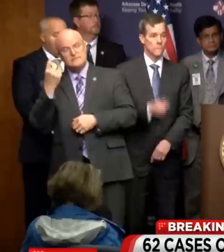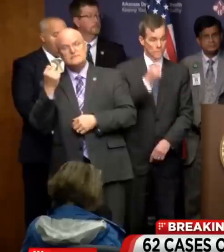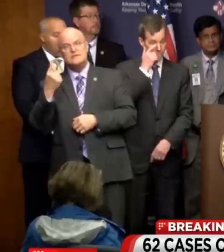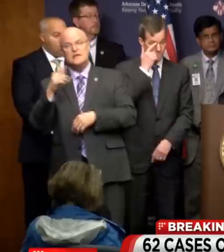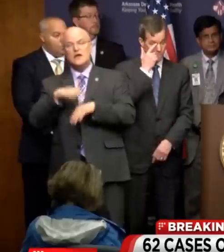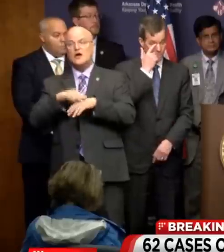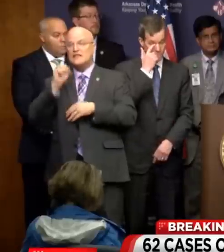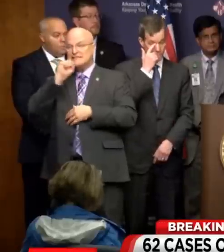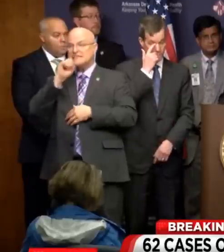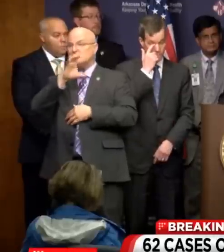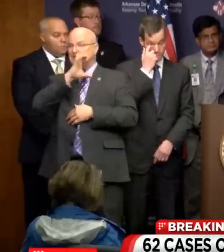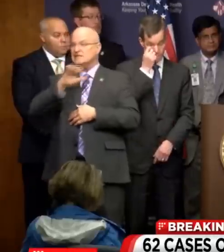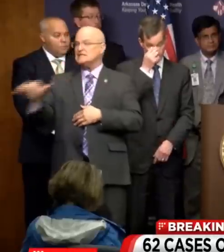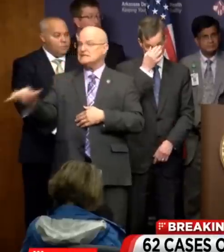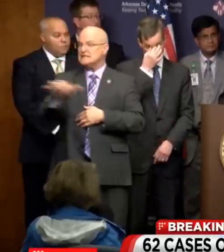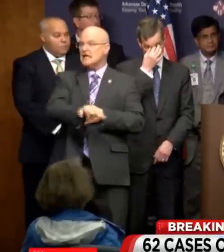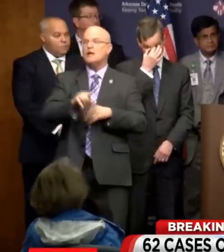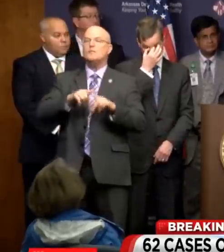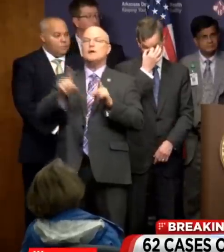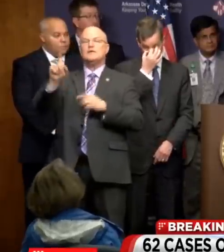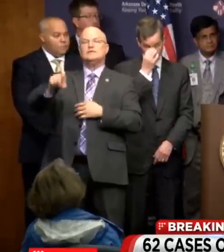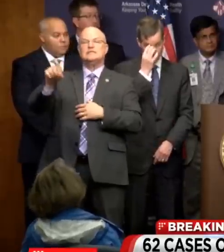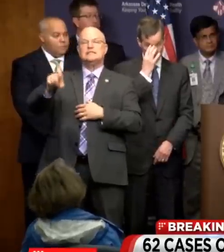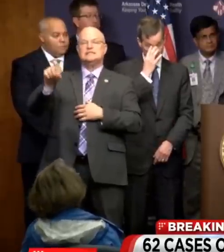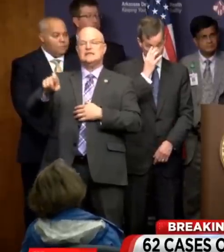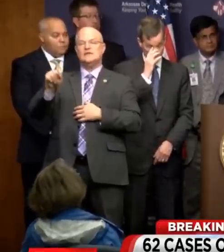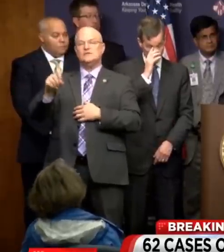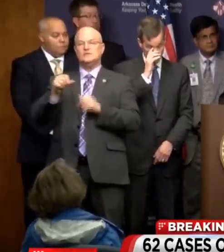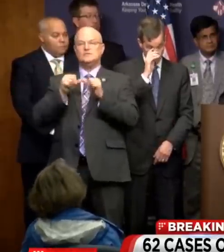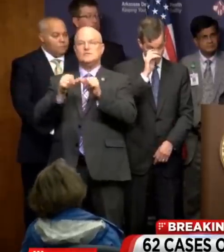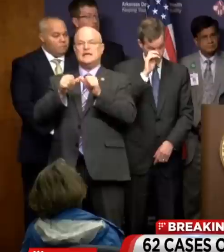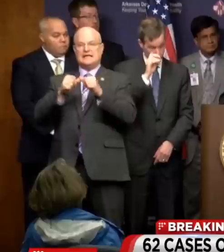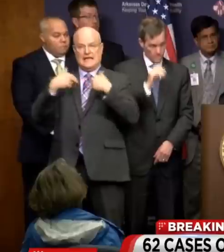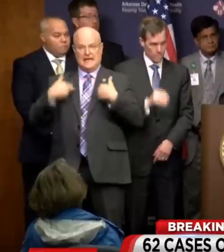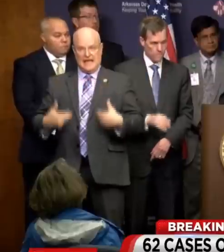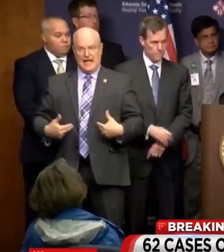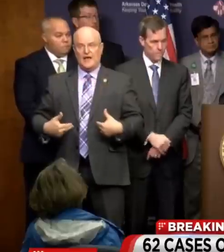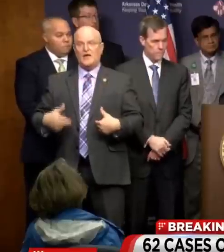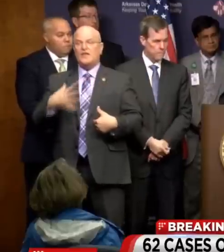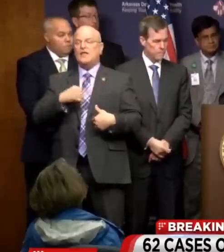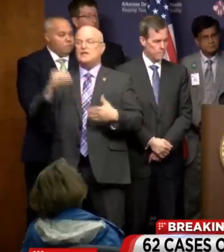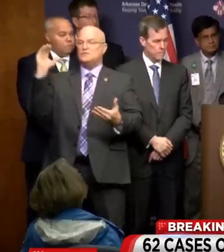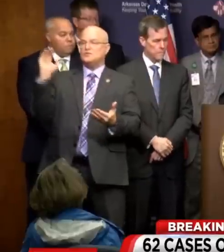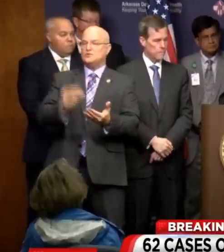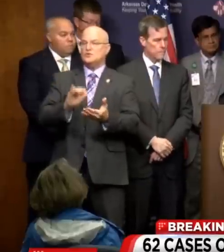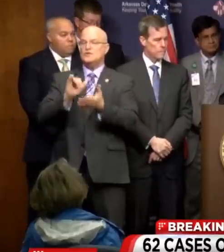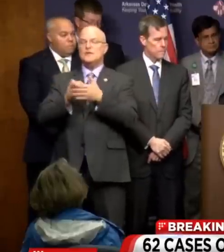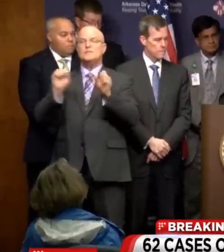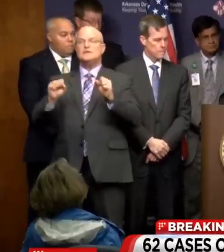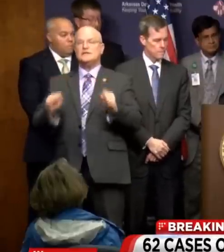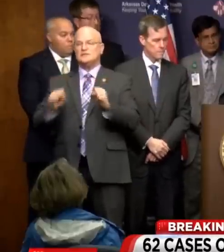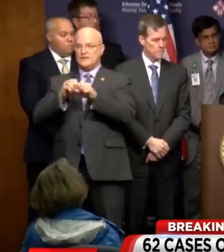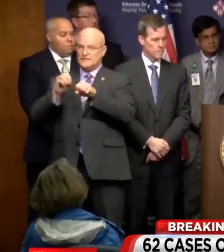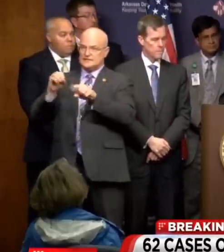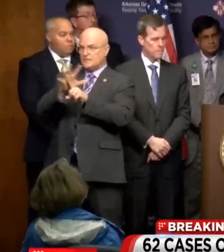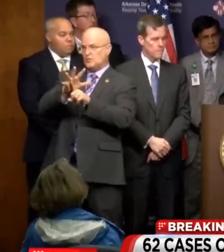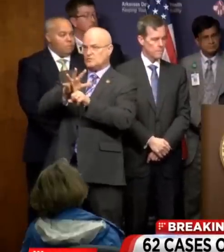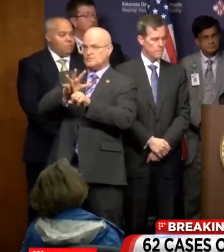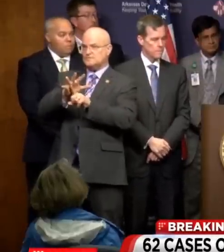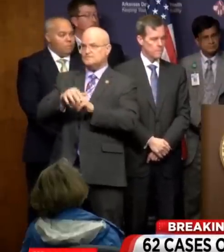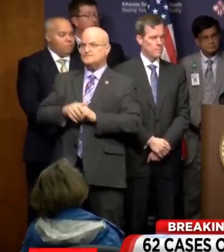is on our senior citizens. But it was necessary to maintain the health and reduce the potential of